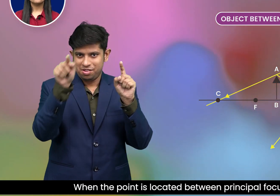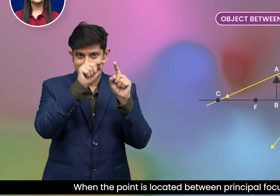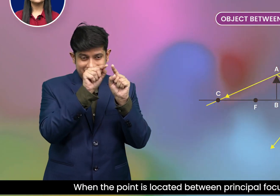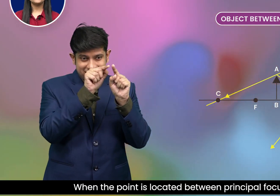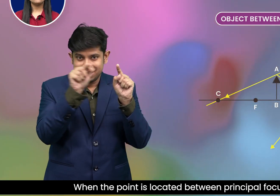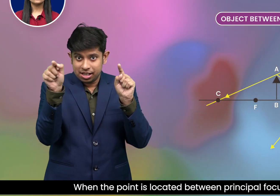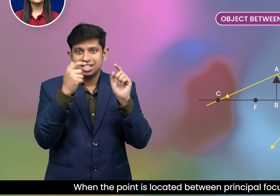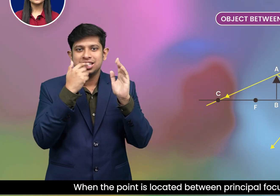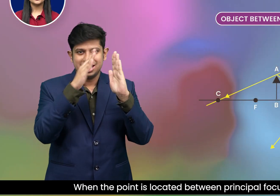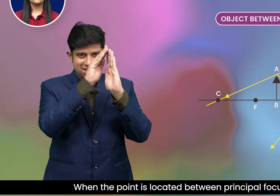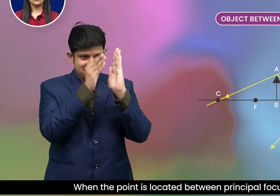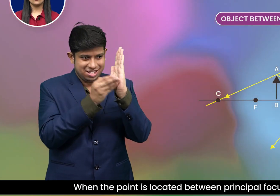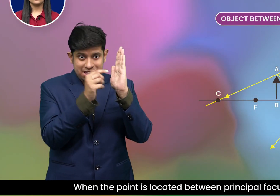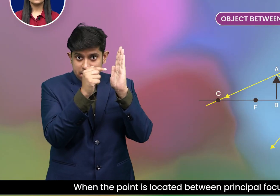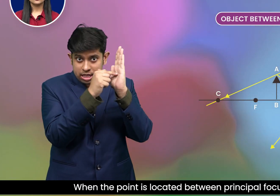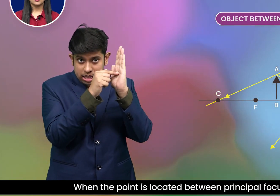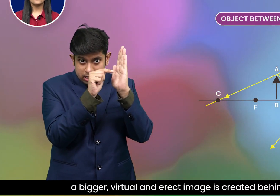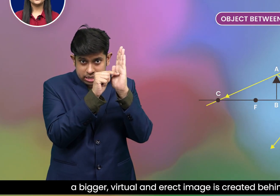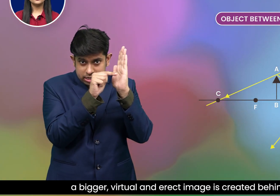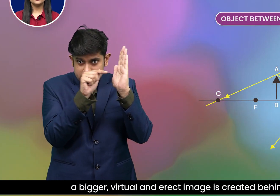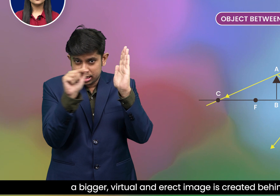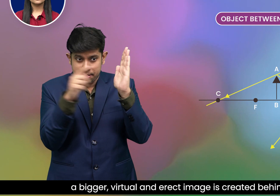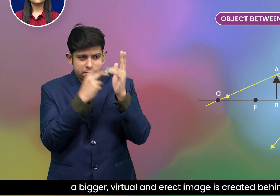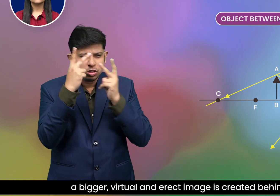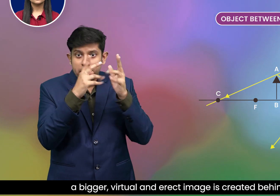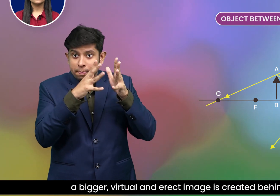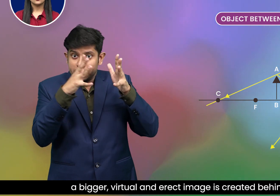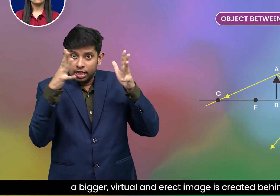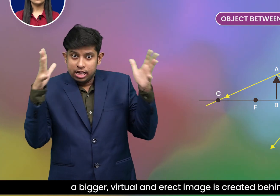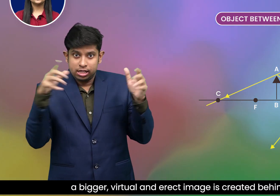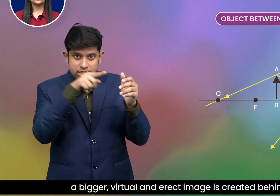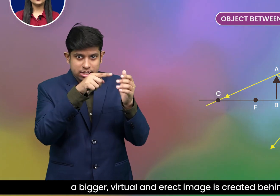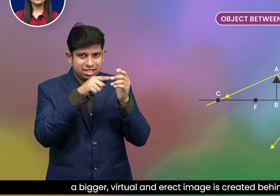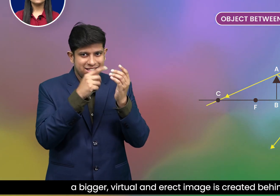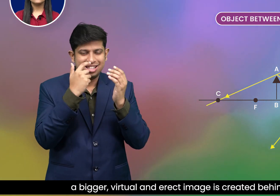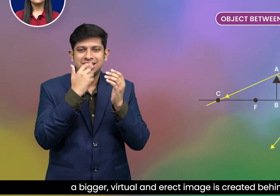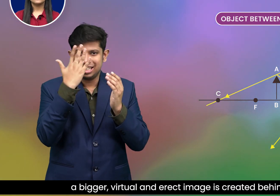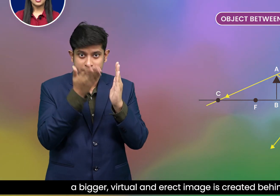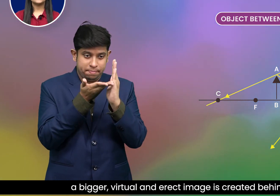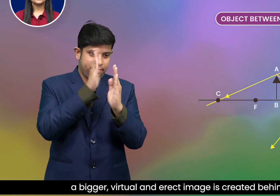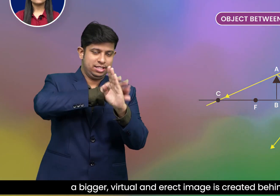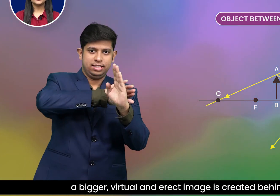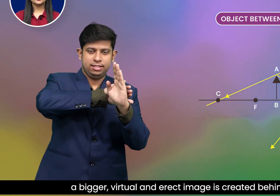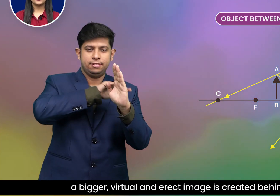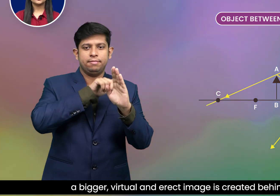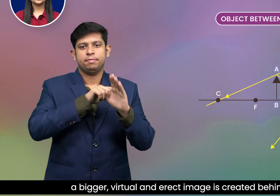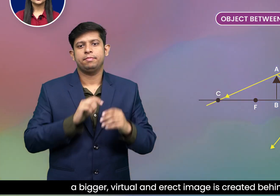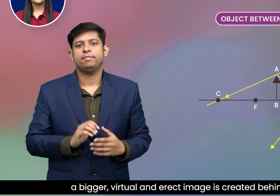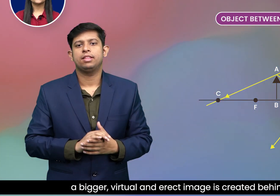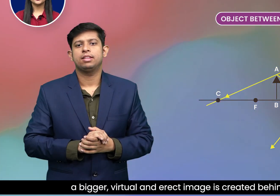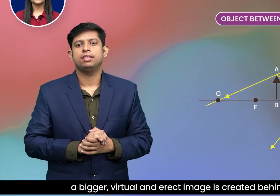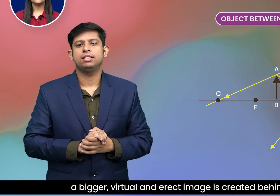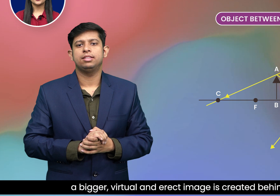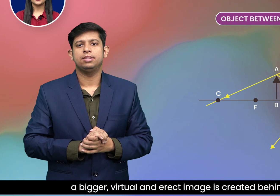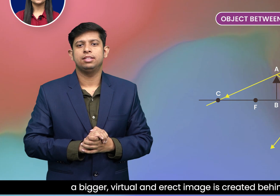between principal focus and pole, a bigger, virtual and erect image